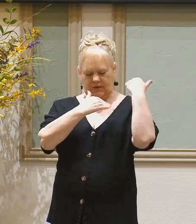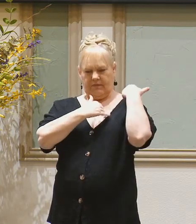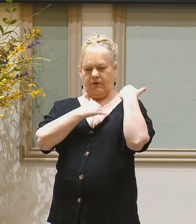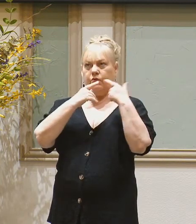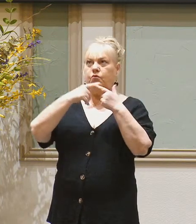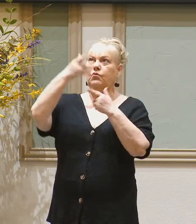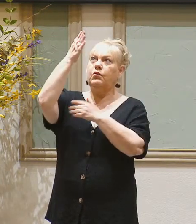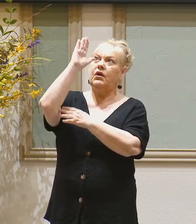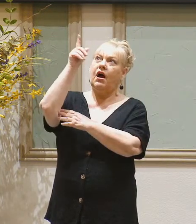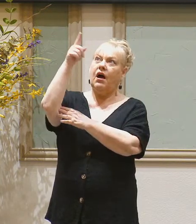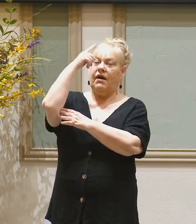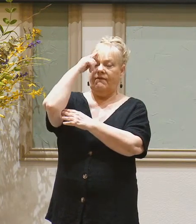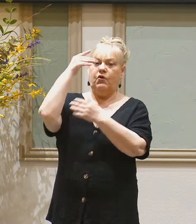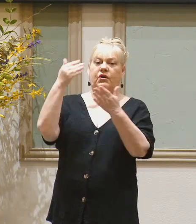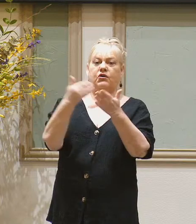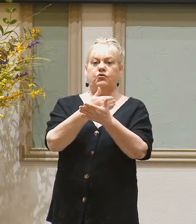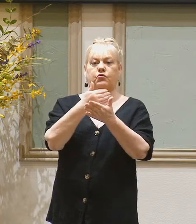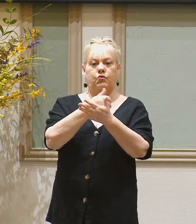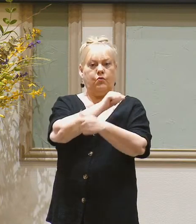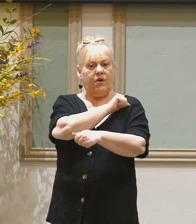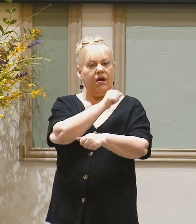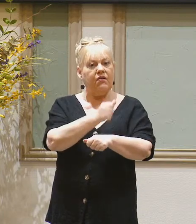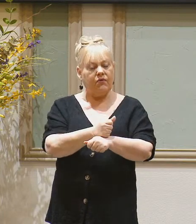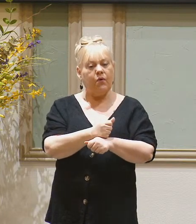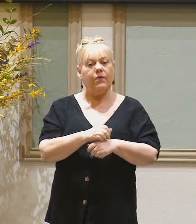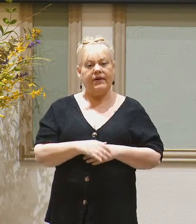God for his newfound authority.